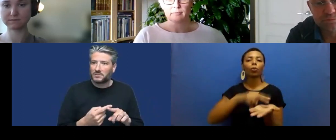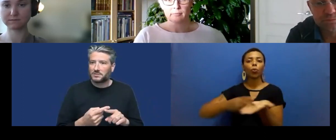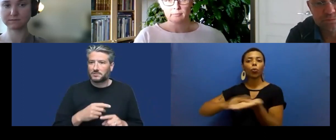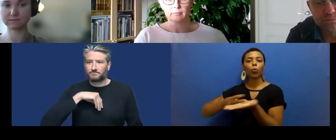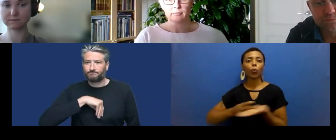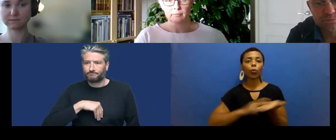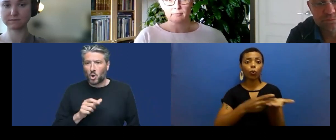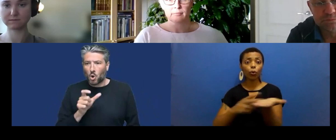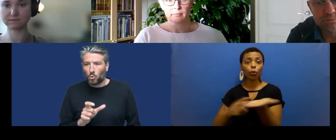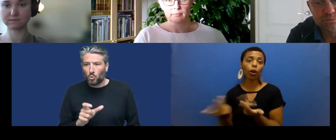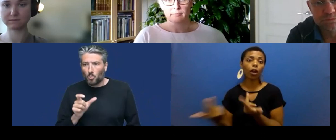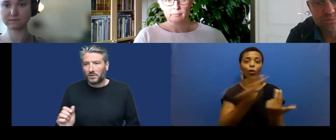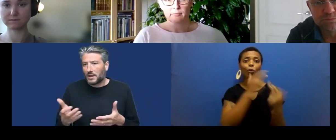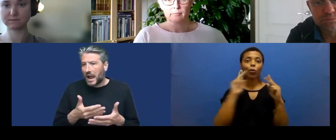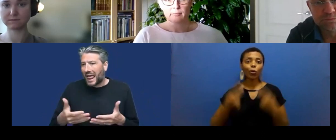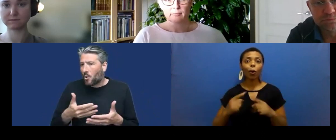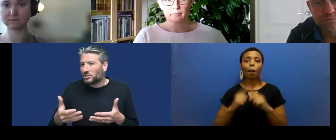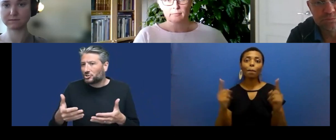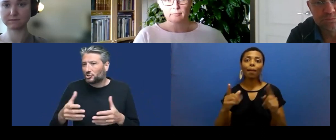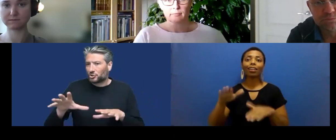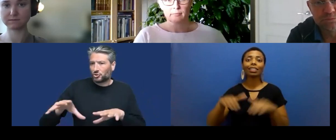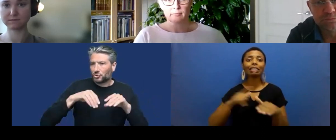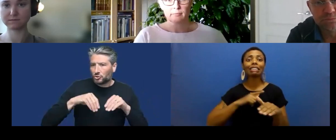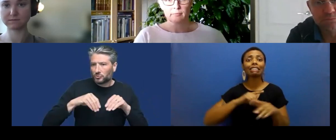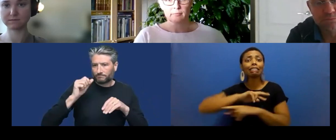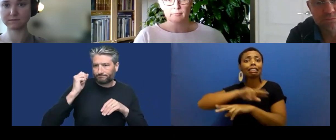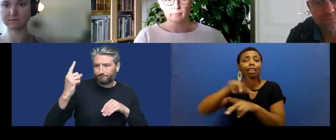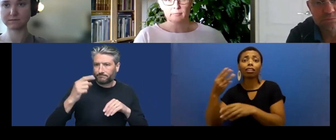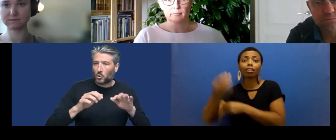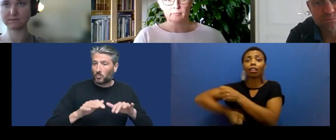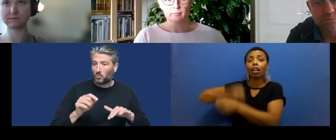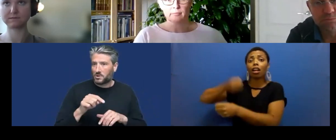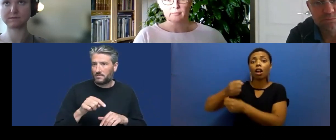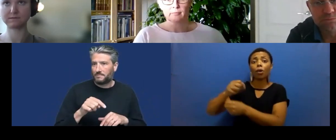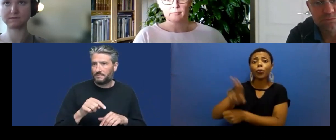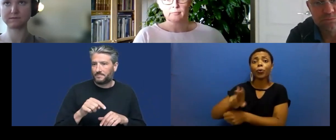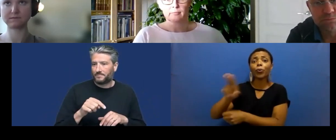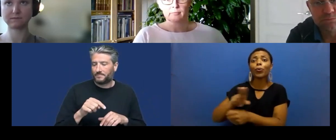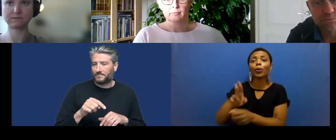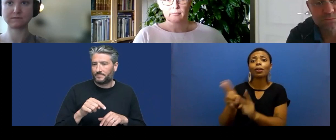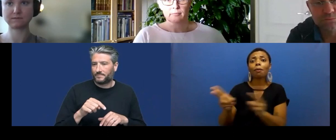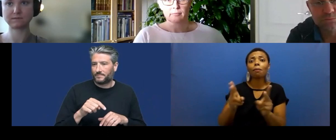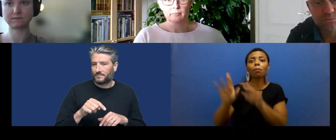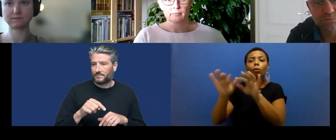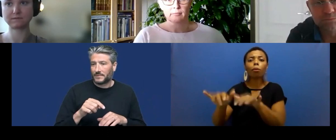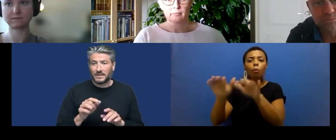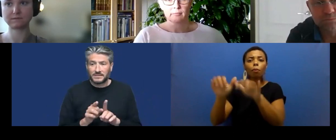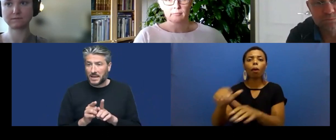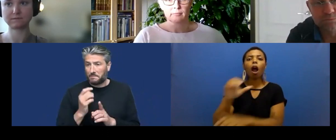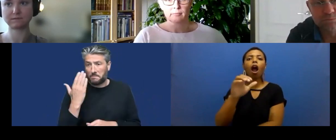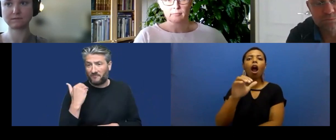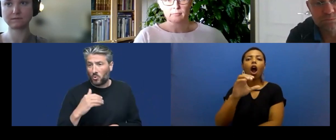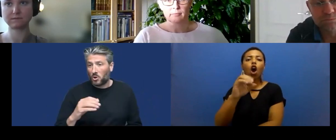what we've been doing for 30 years. So instead of using algorithms to do OCR, we're now